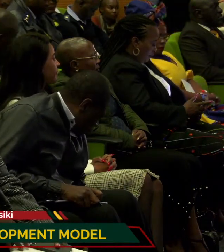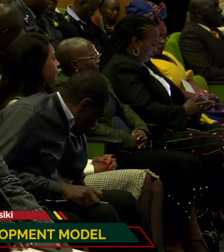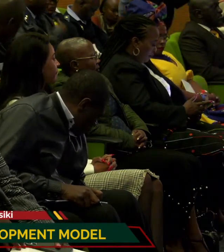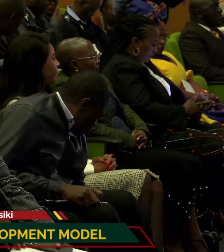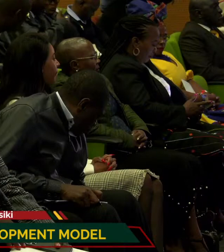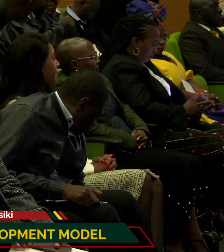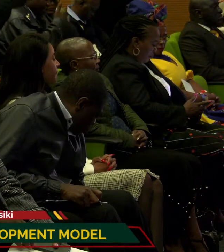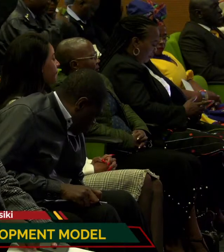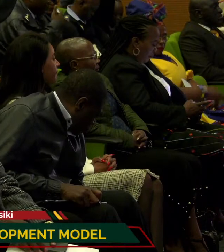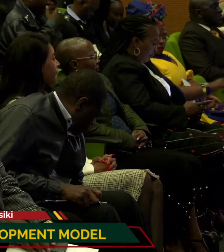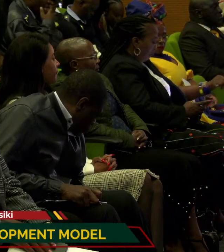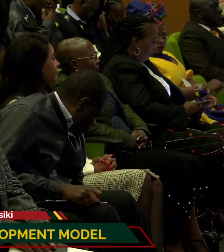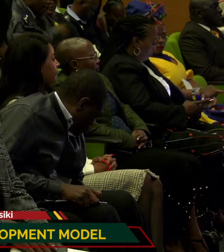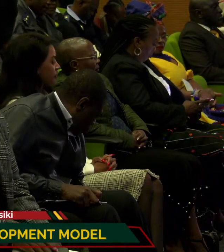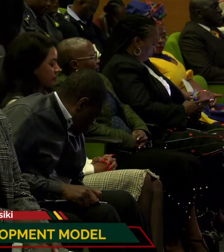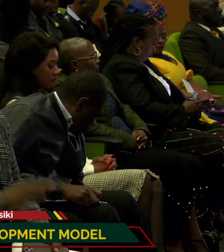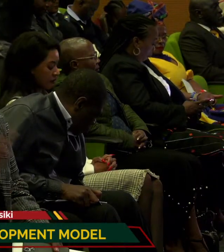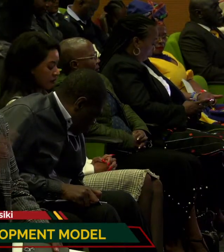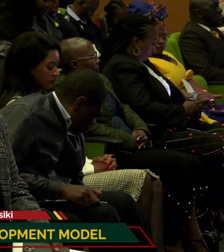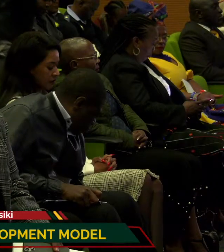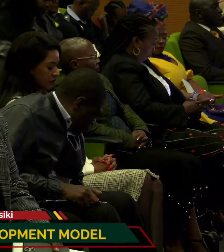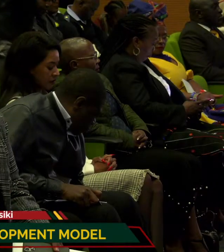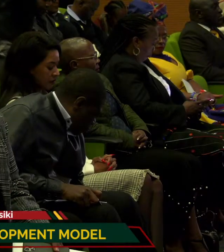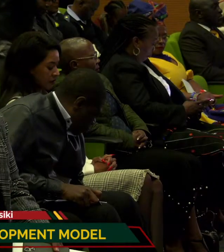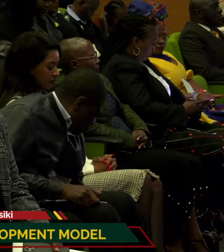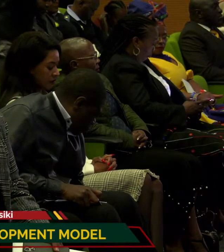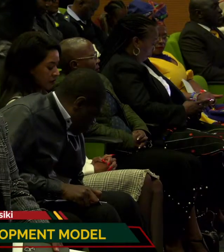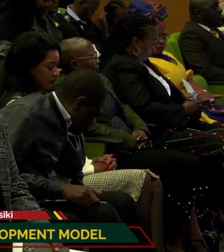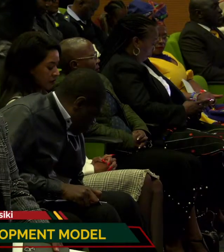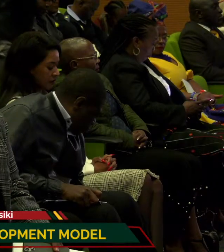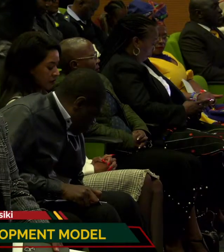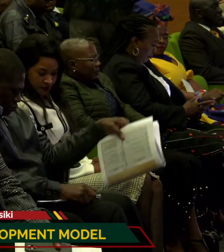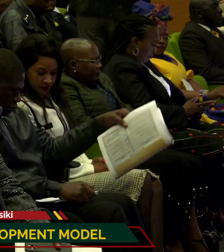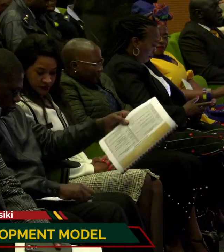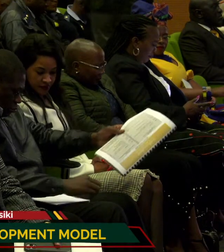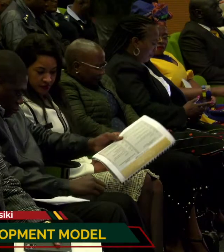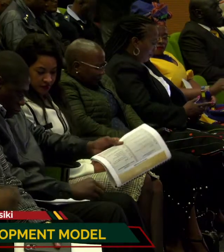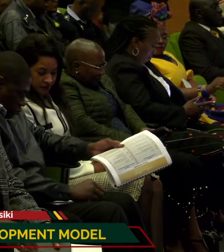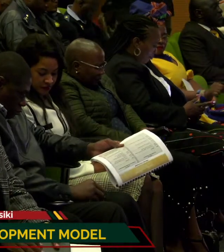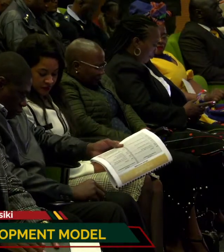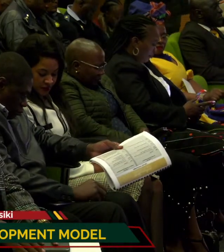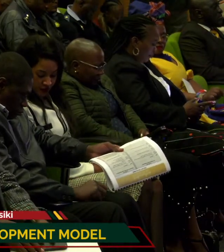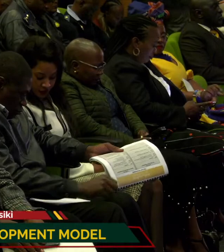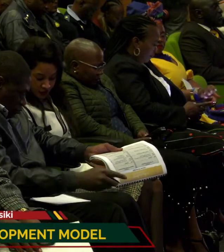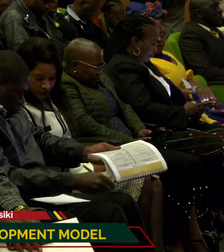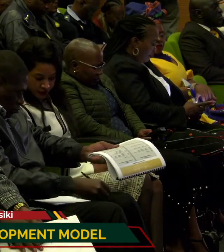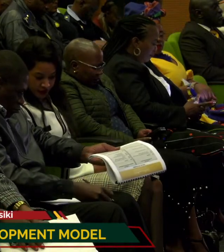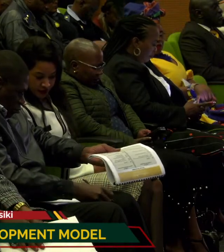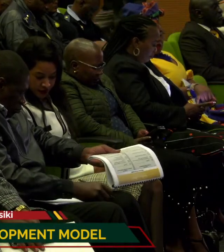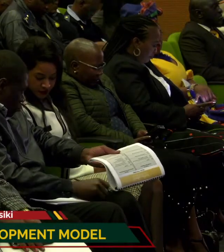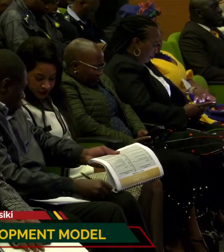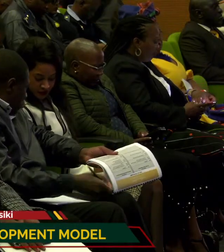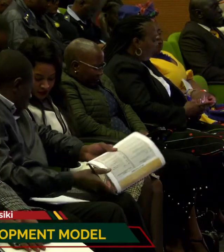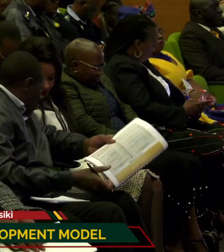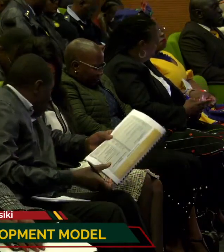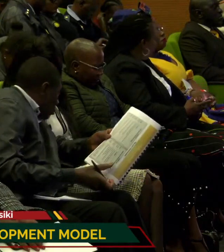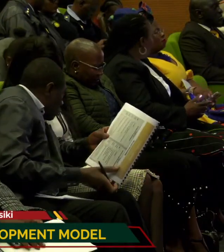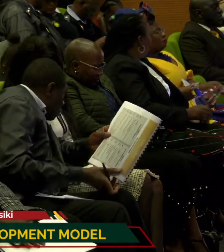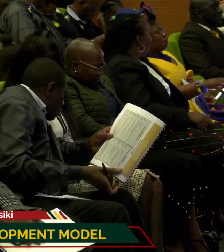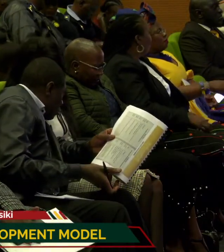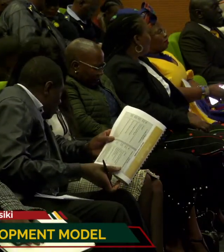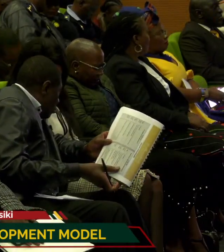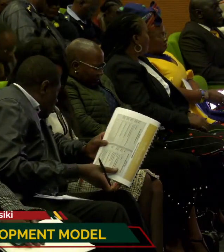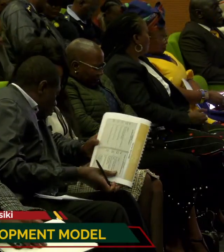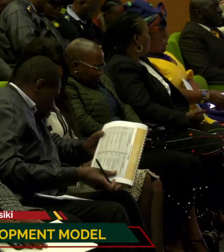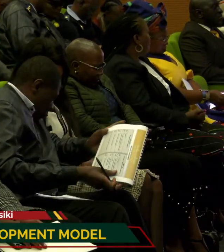evaluation, agriculture, land reform and rural development, economic development and environmental affairs and